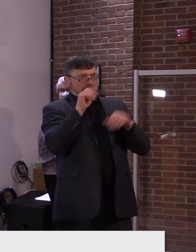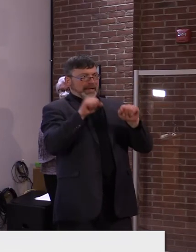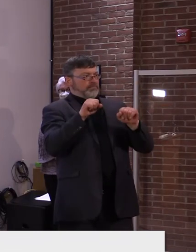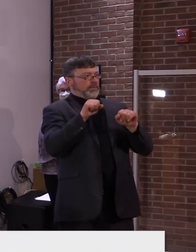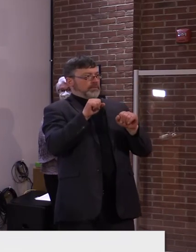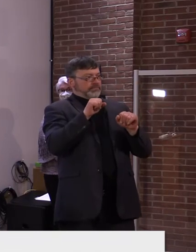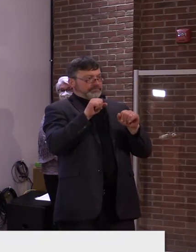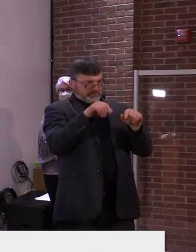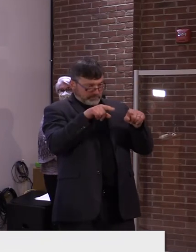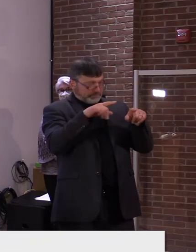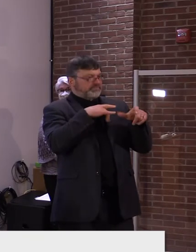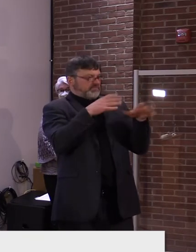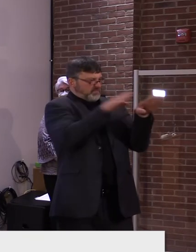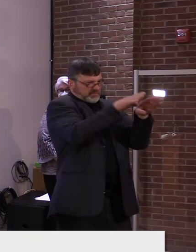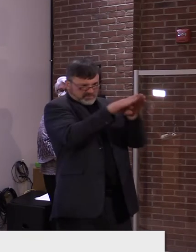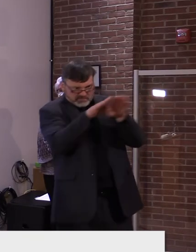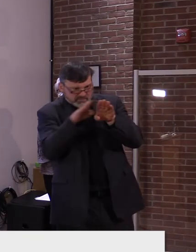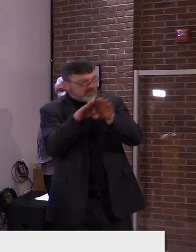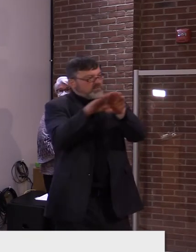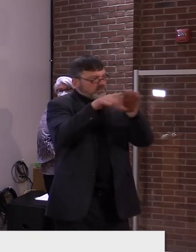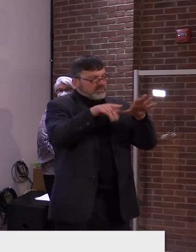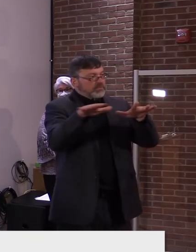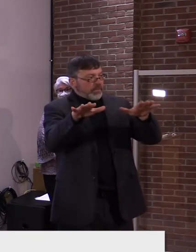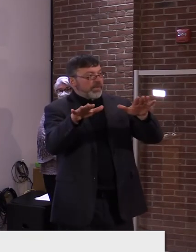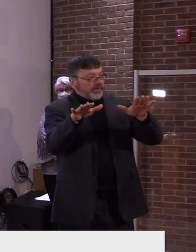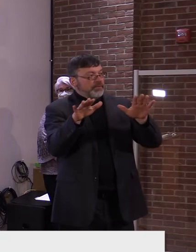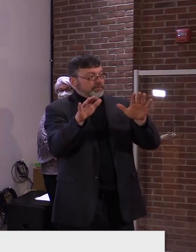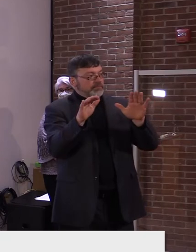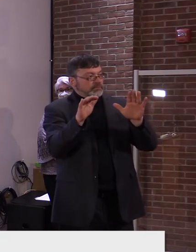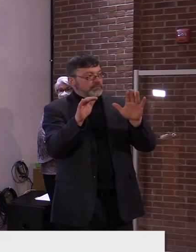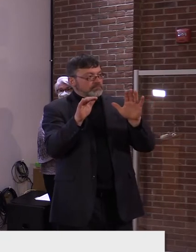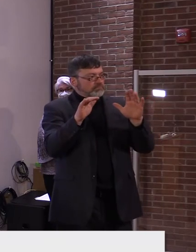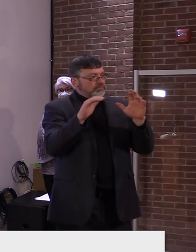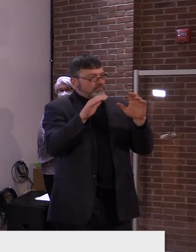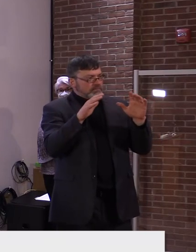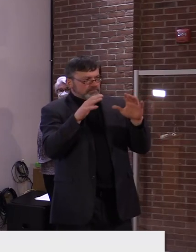among others that aren't associated with those two sort of